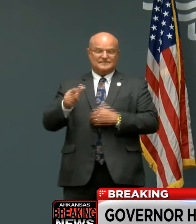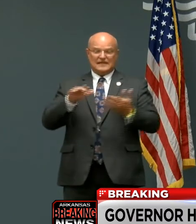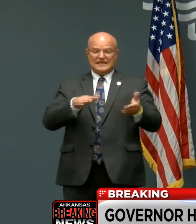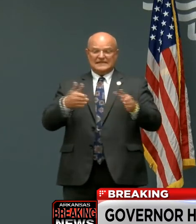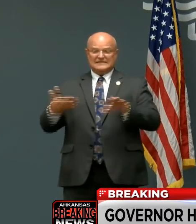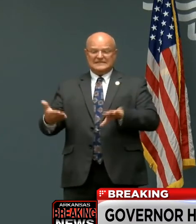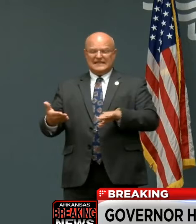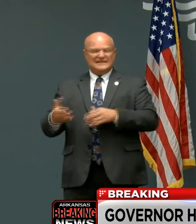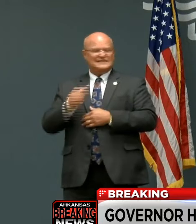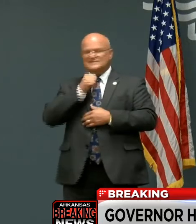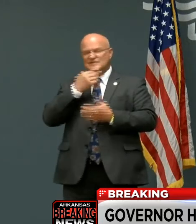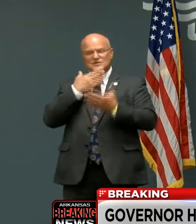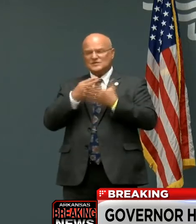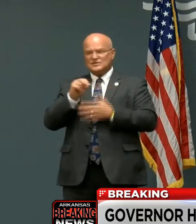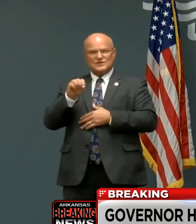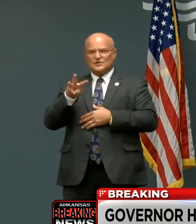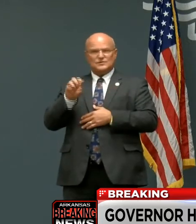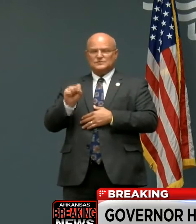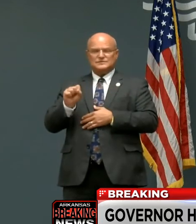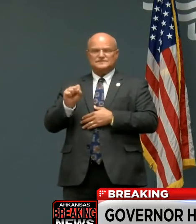is not as good a news.